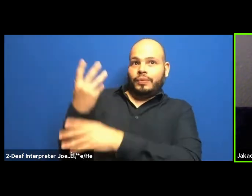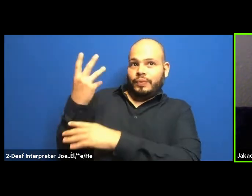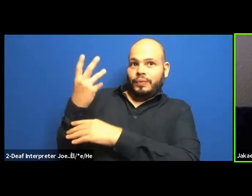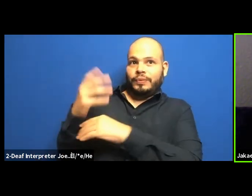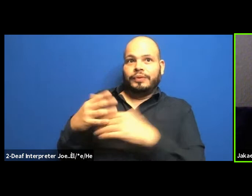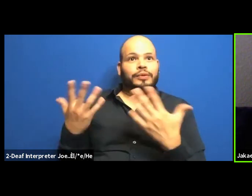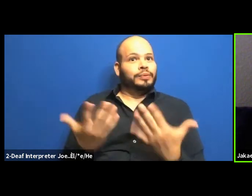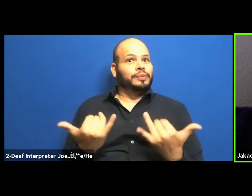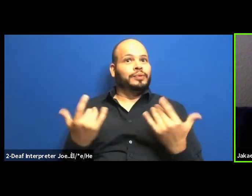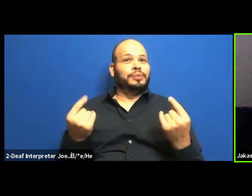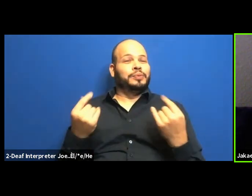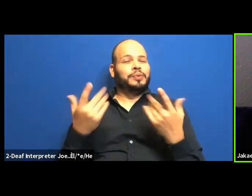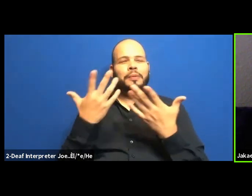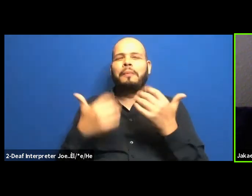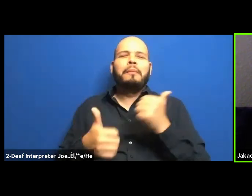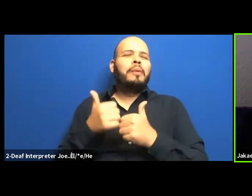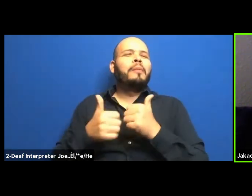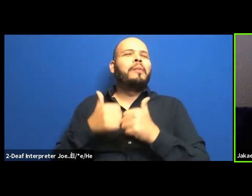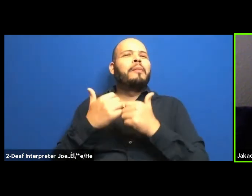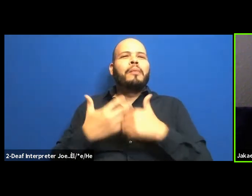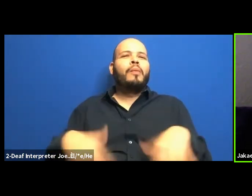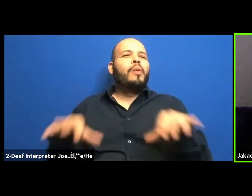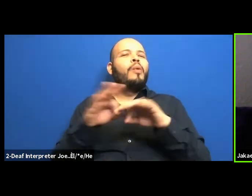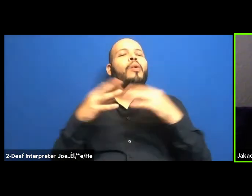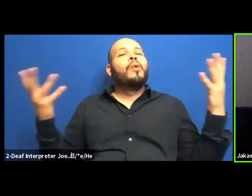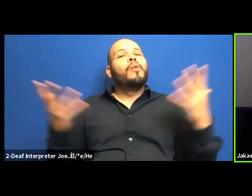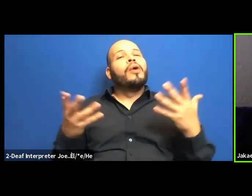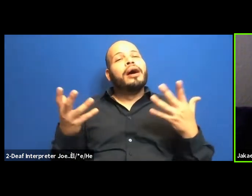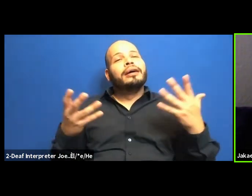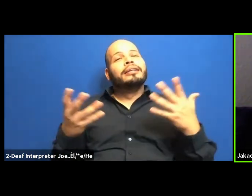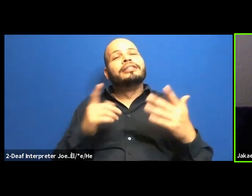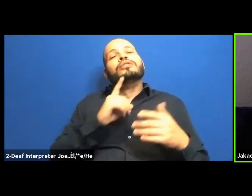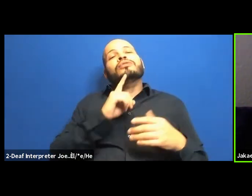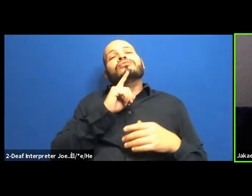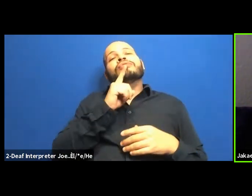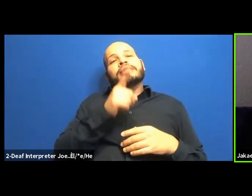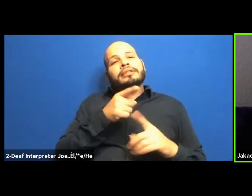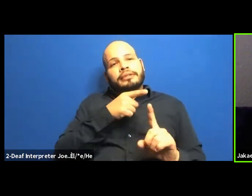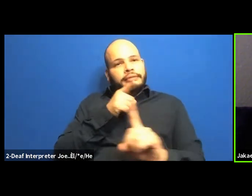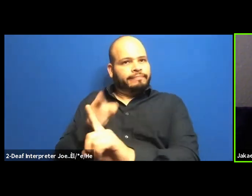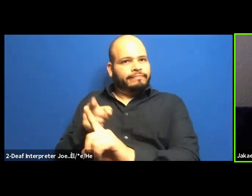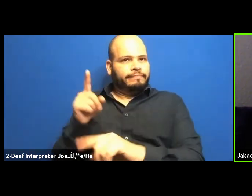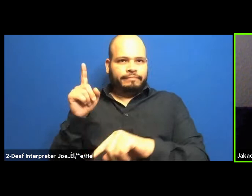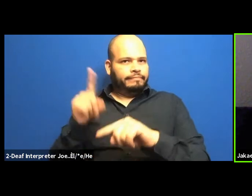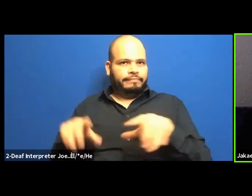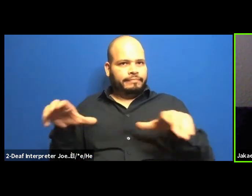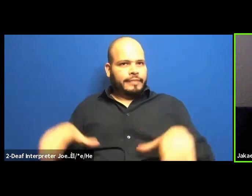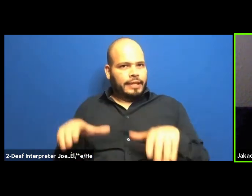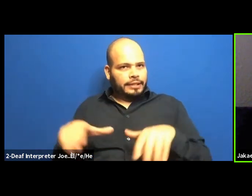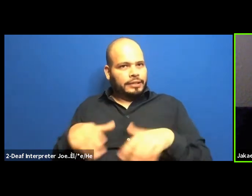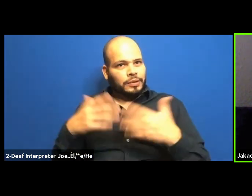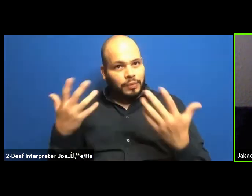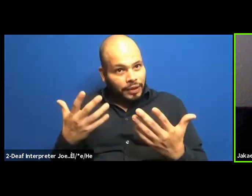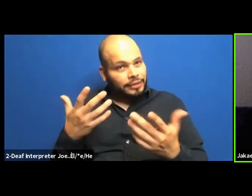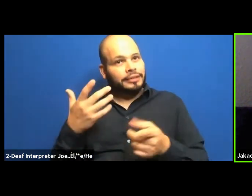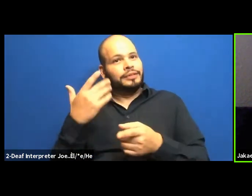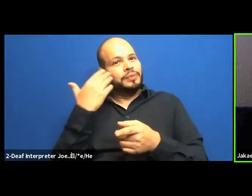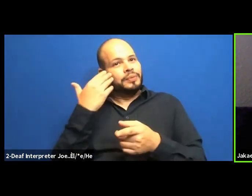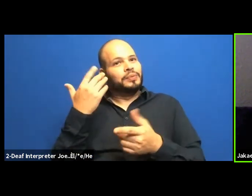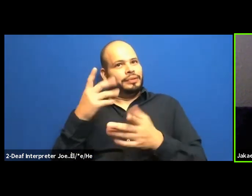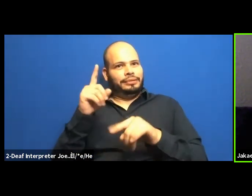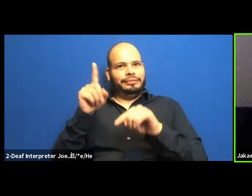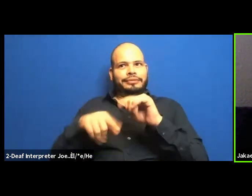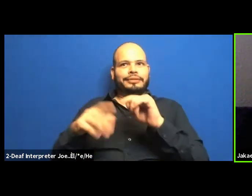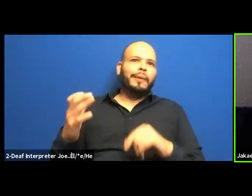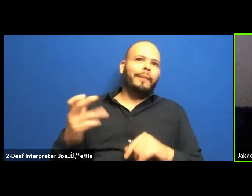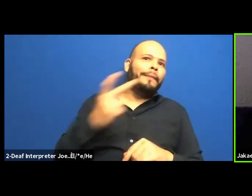just catastrophic to what can actually happen, because it definitely can happen. Everything can happen that you personally feel